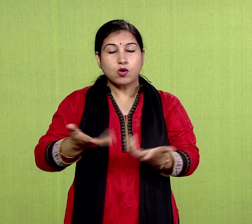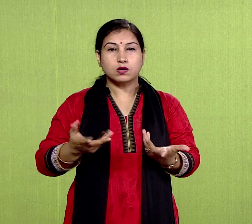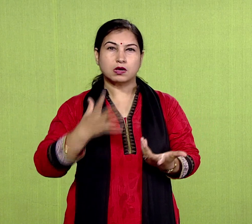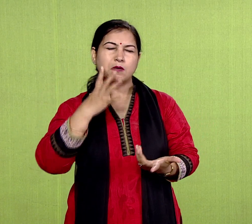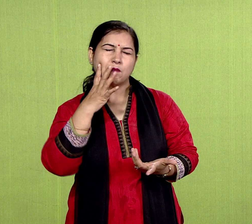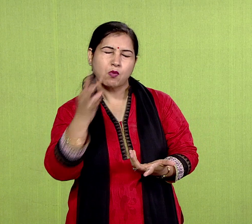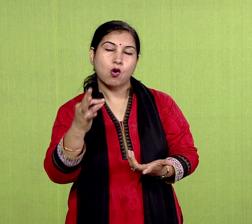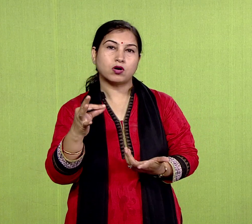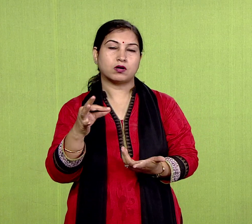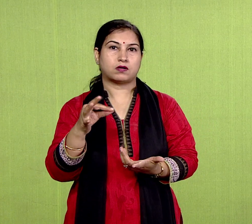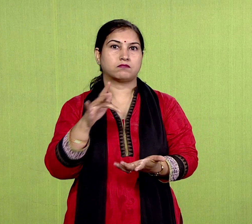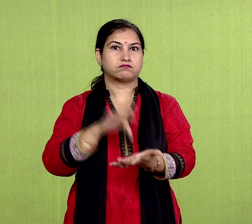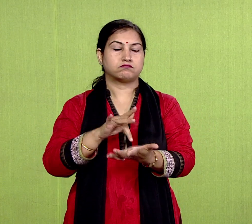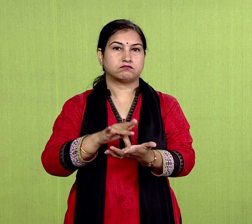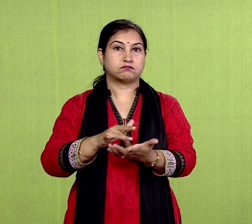important place in the world.